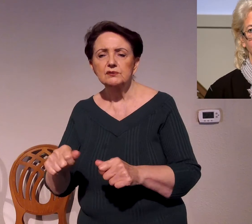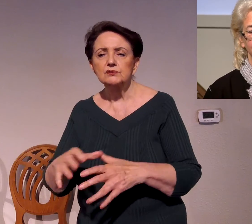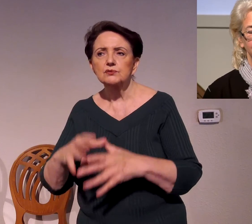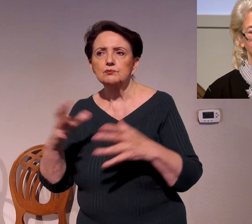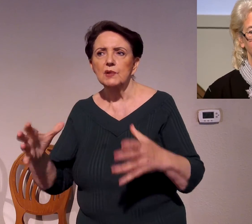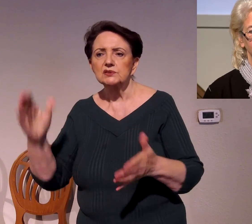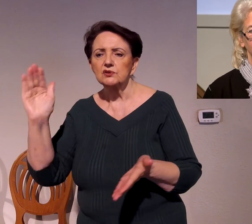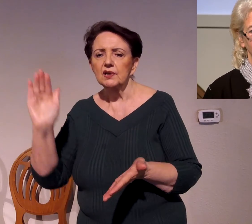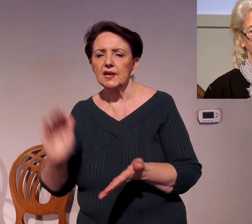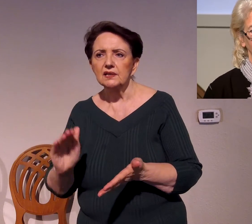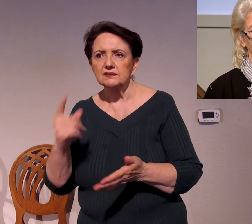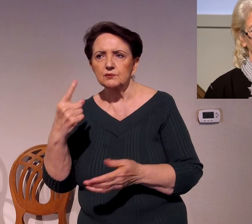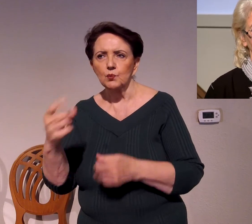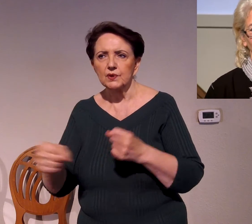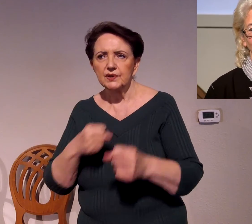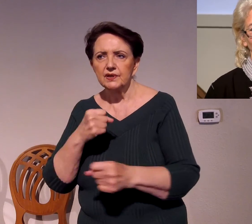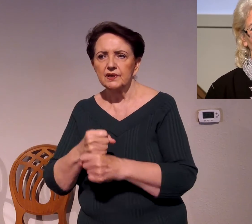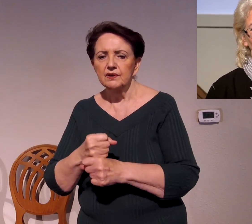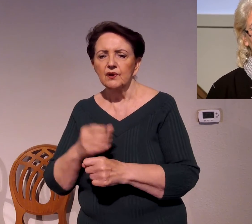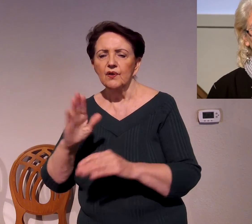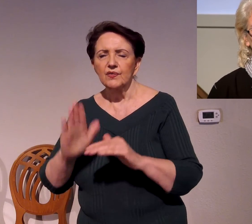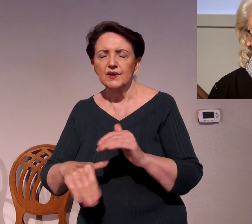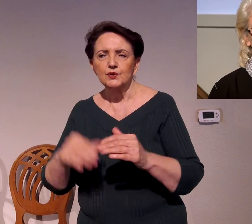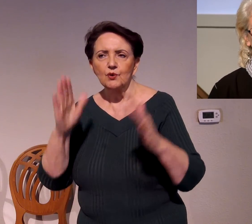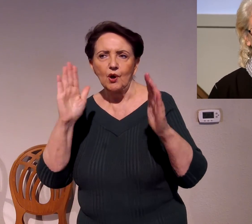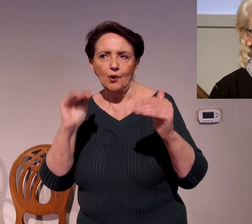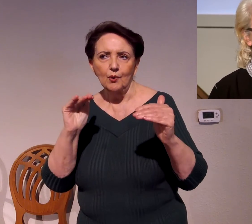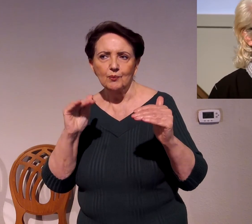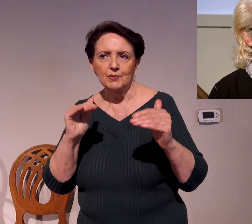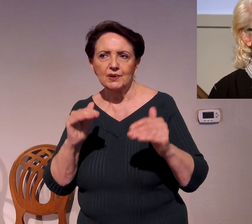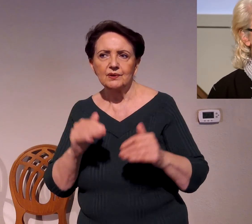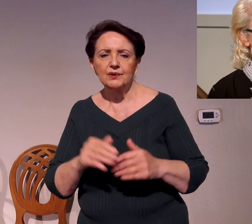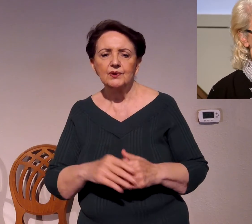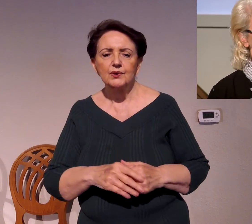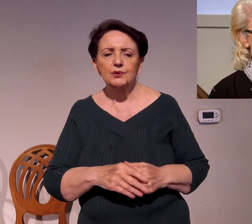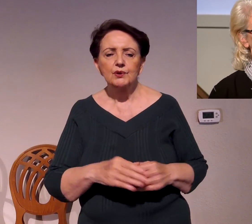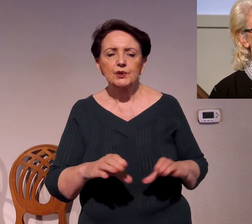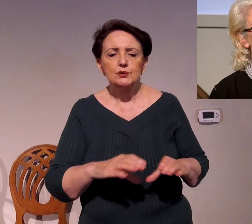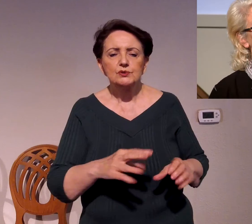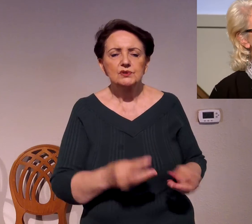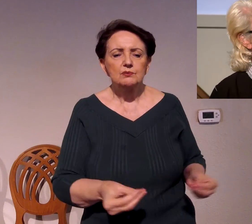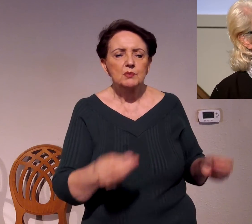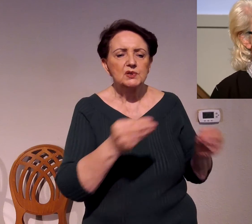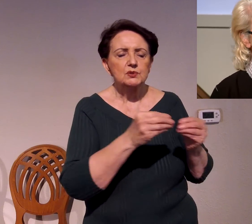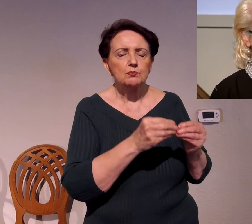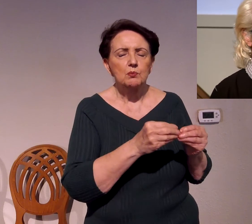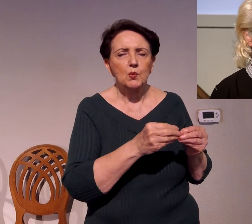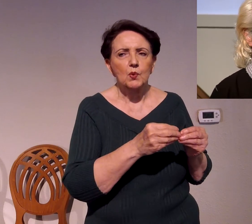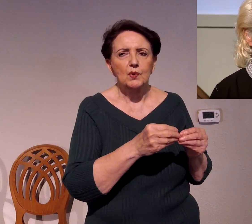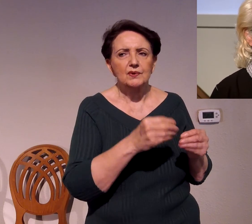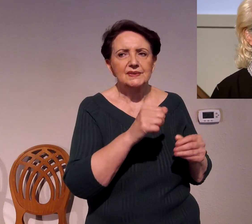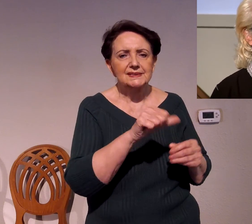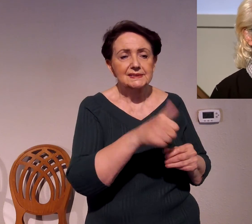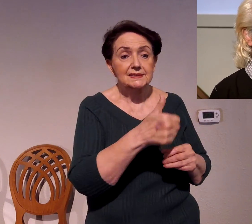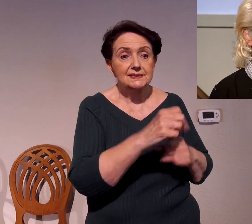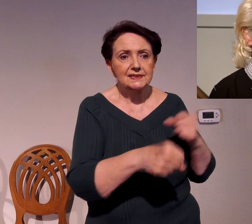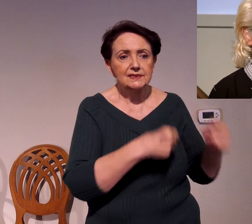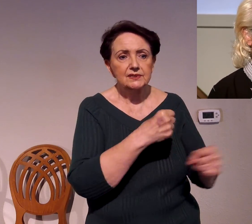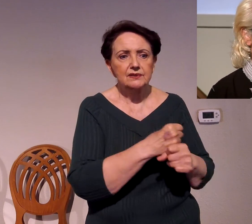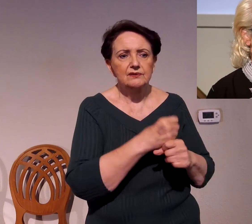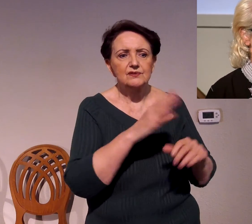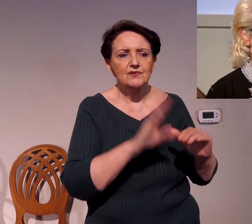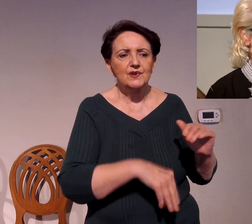hoped. But you can do so much more in 10 years than you ever dreamed was